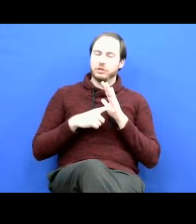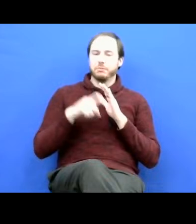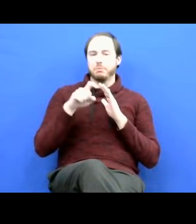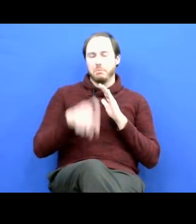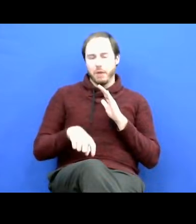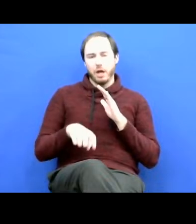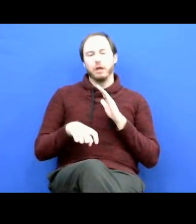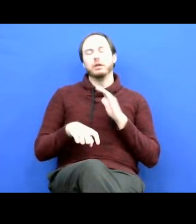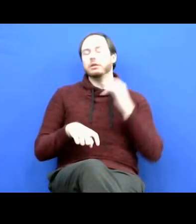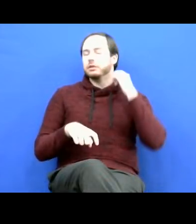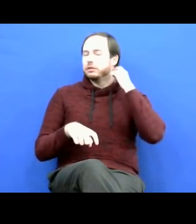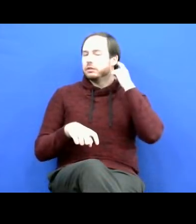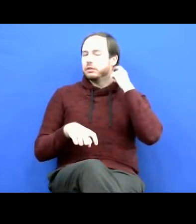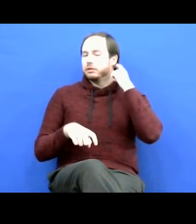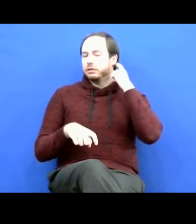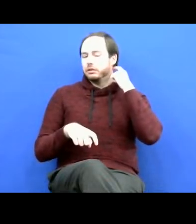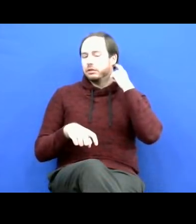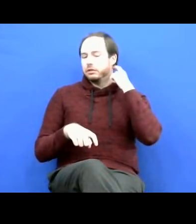is that